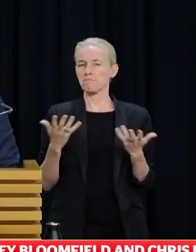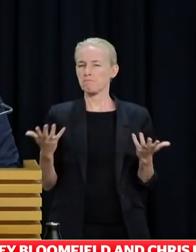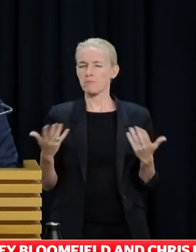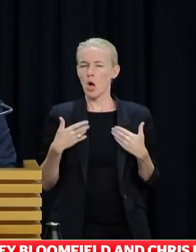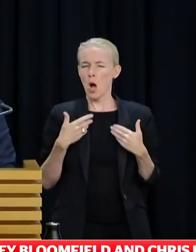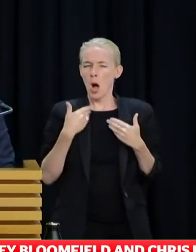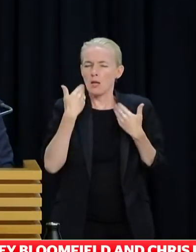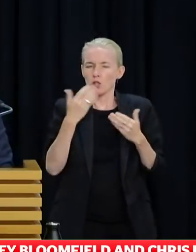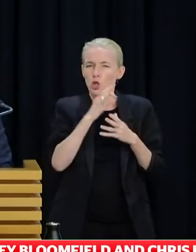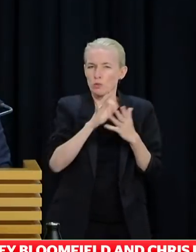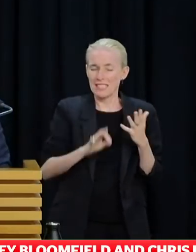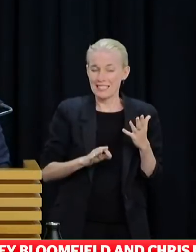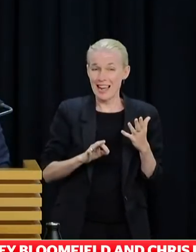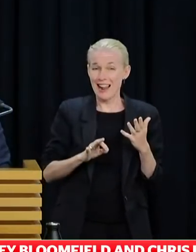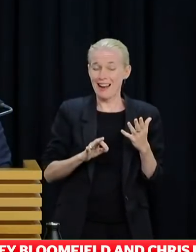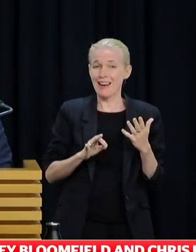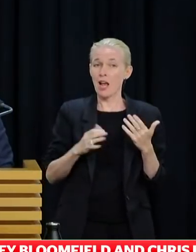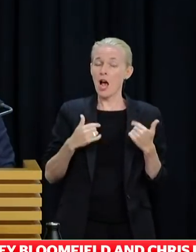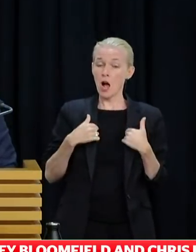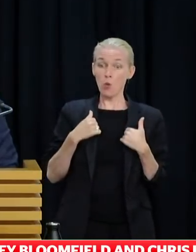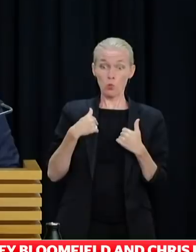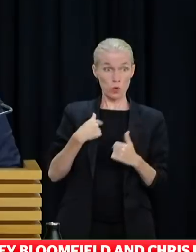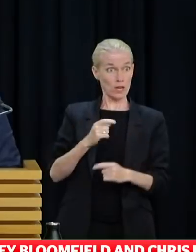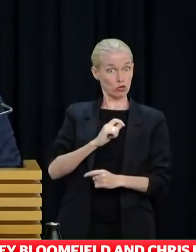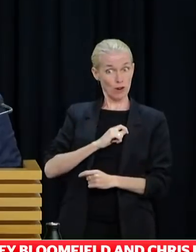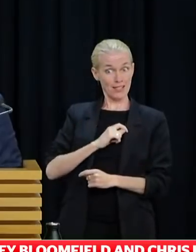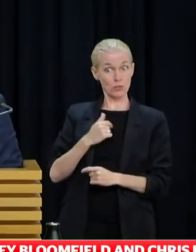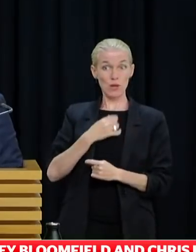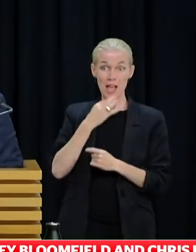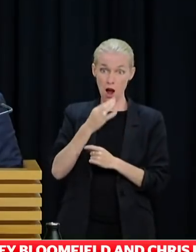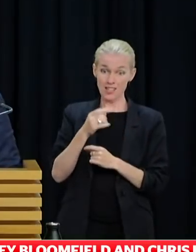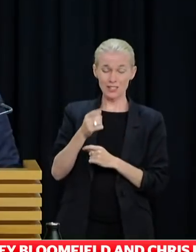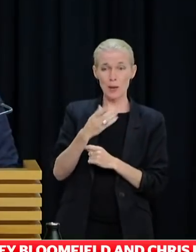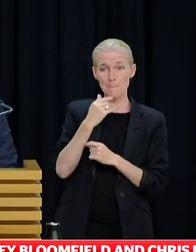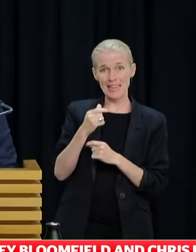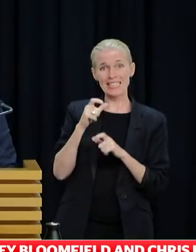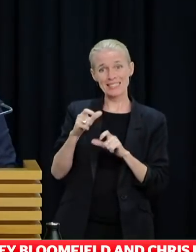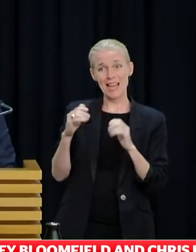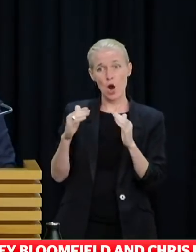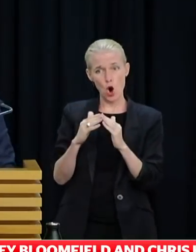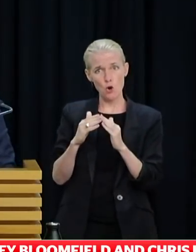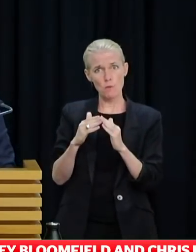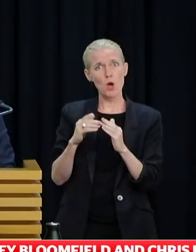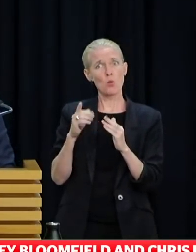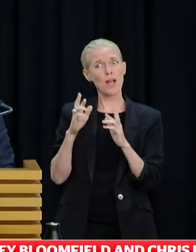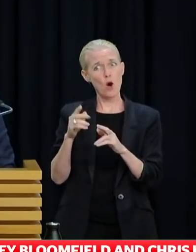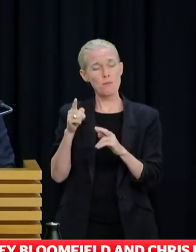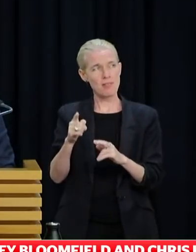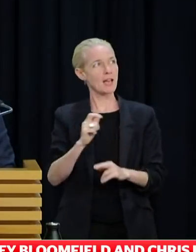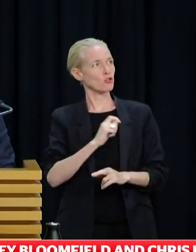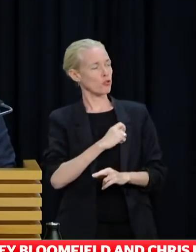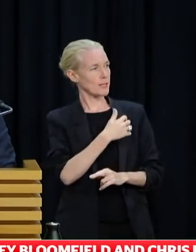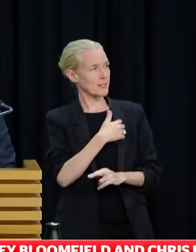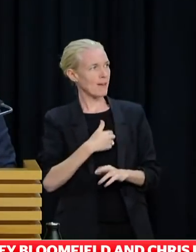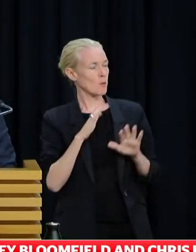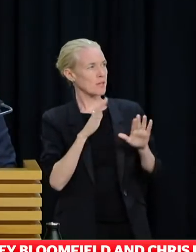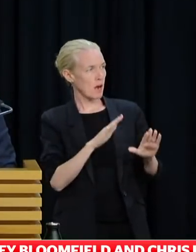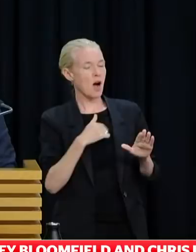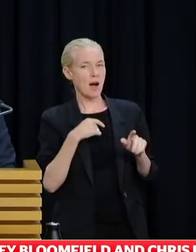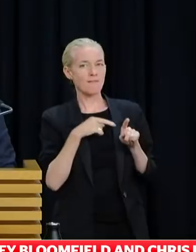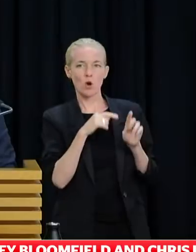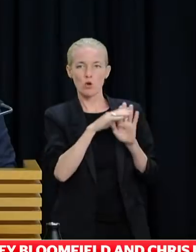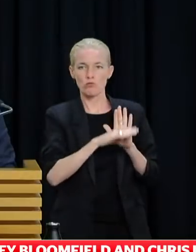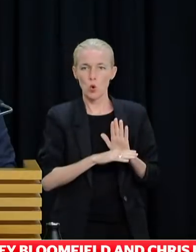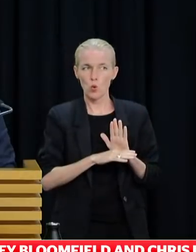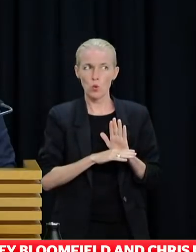here and to isolate when they're asked to isolate. They're being asked to isolate for a reason, and we need people to follow the rules. It's the way we avoid